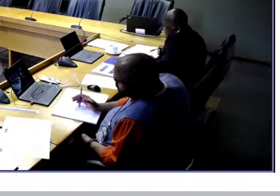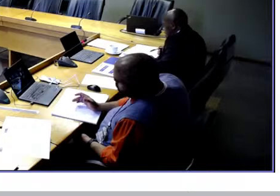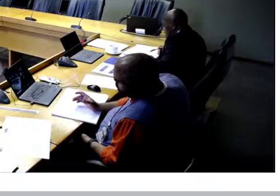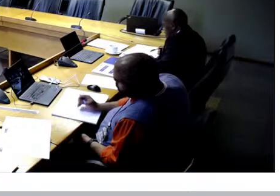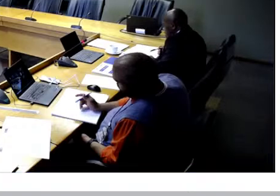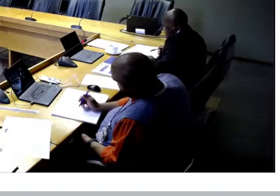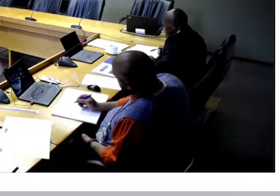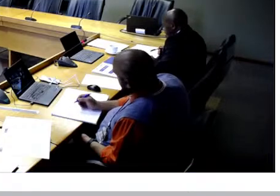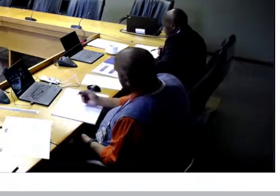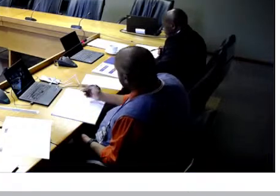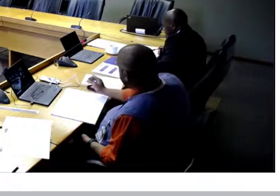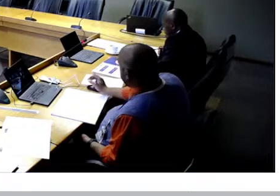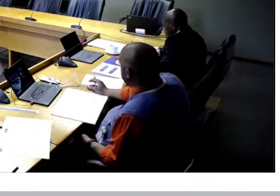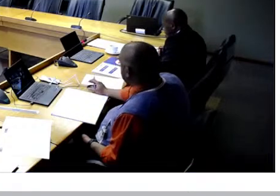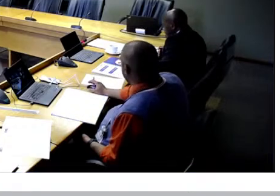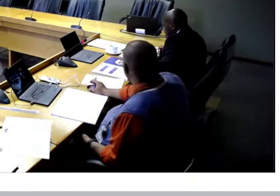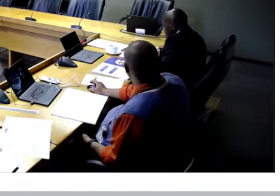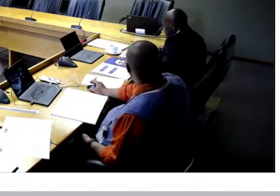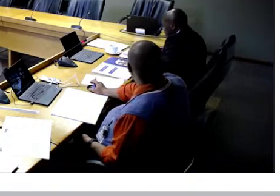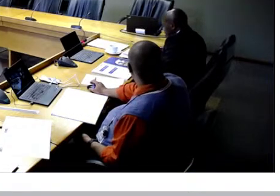Thanks.